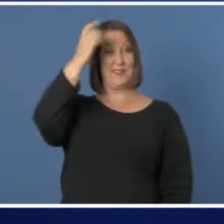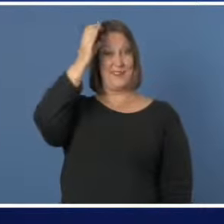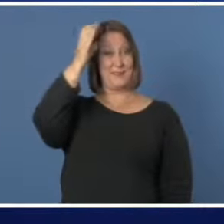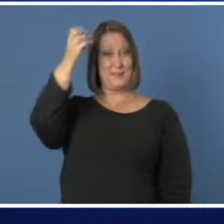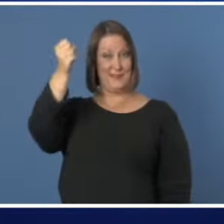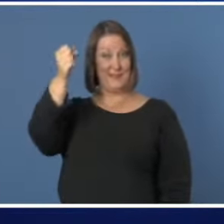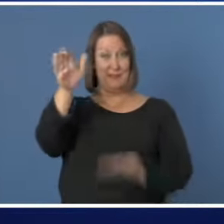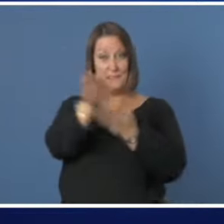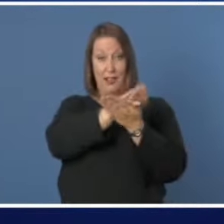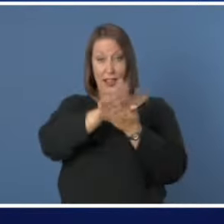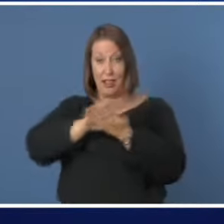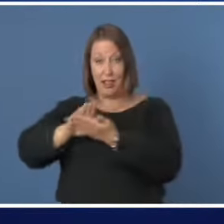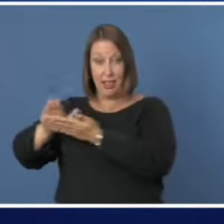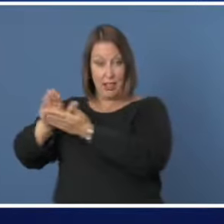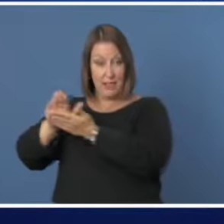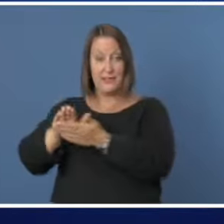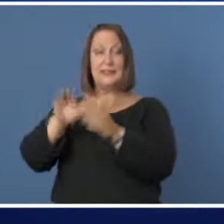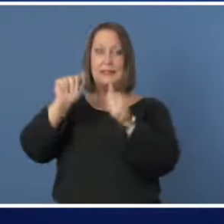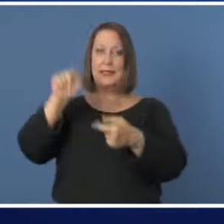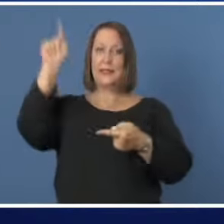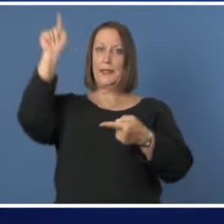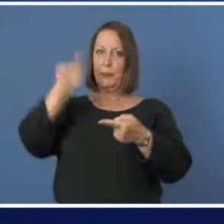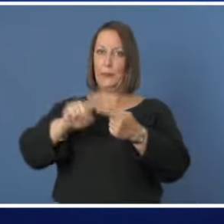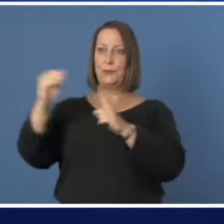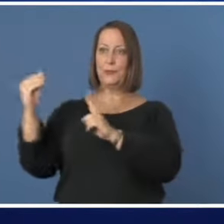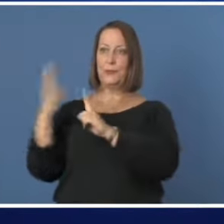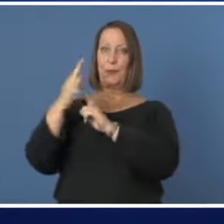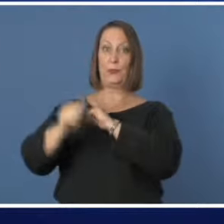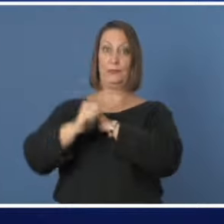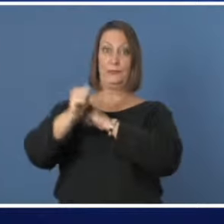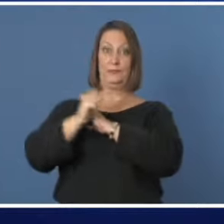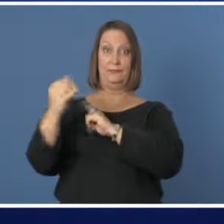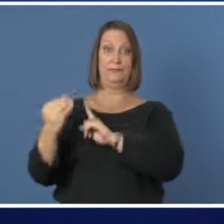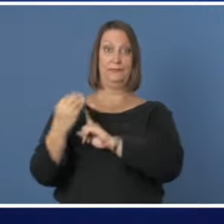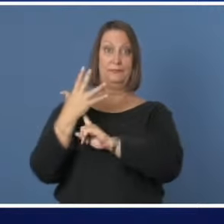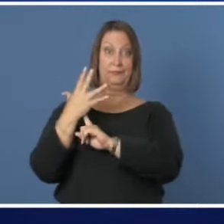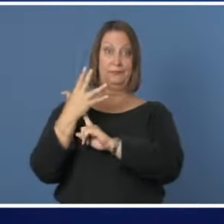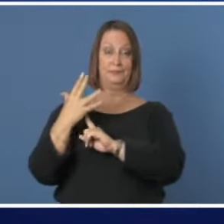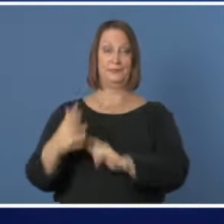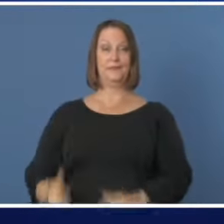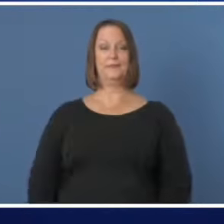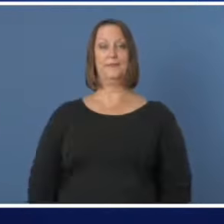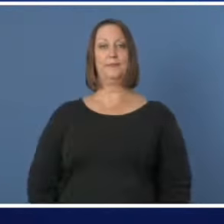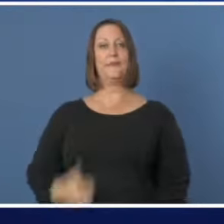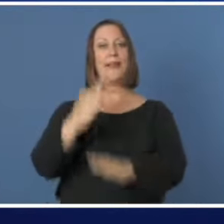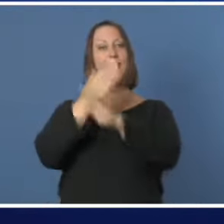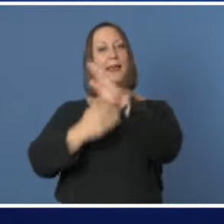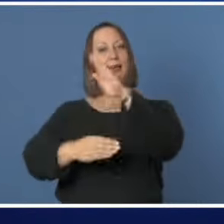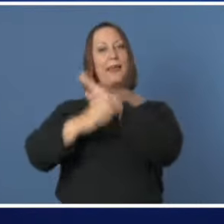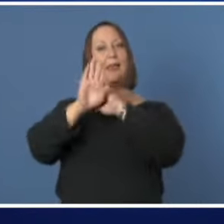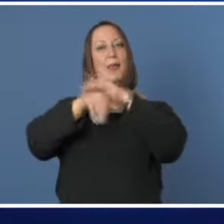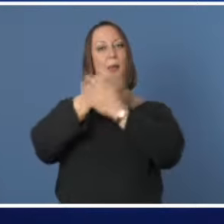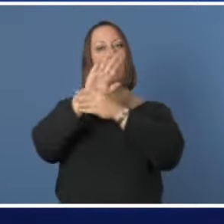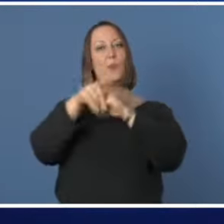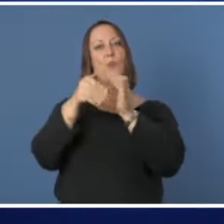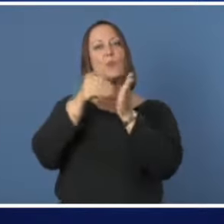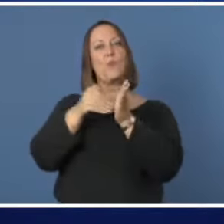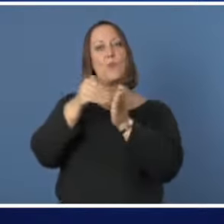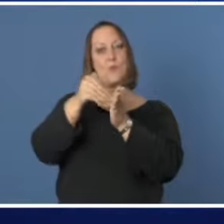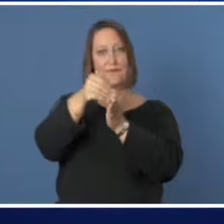Using common sense sanitation techniques can lessen your chance of exposure. Wash